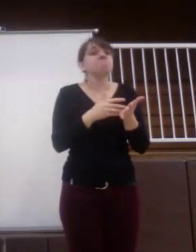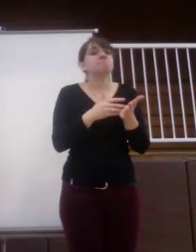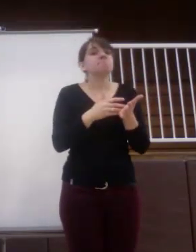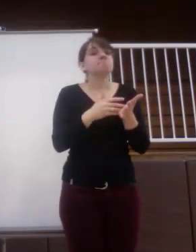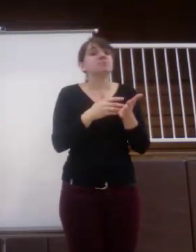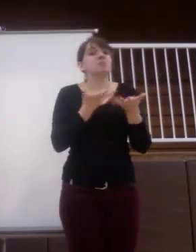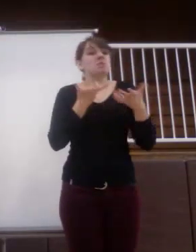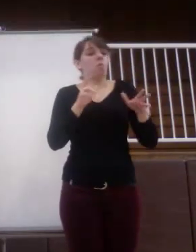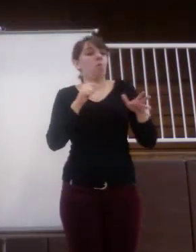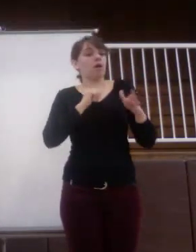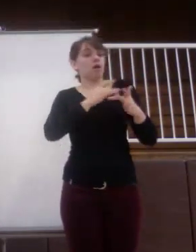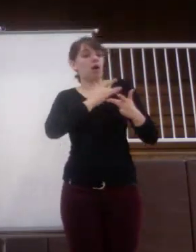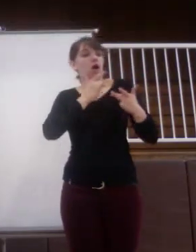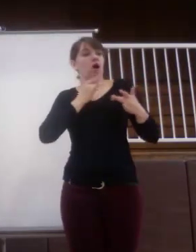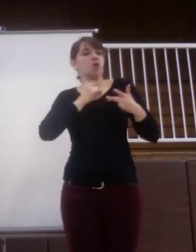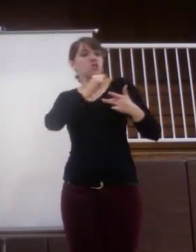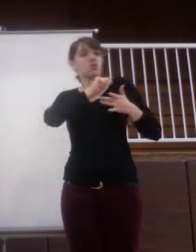surgery,